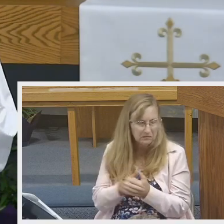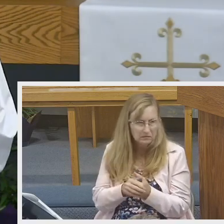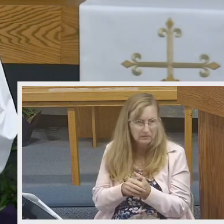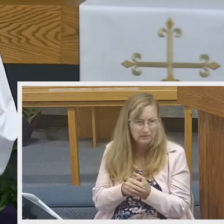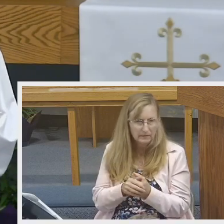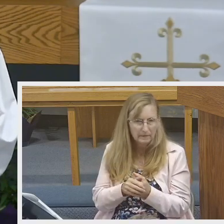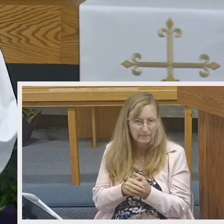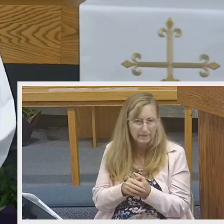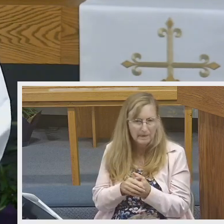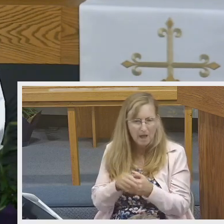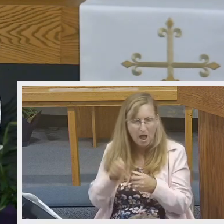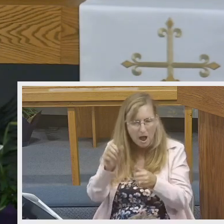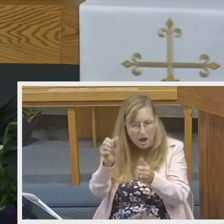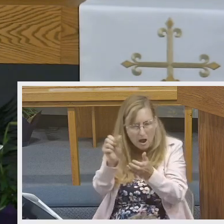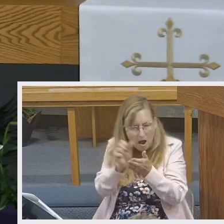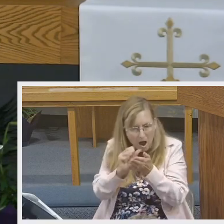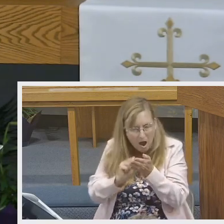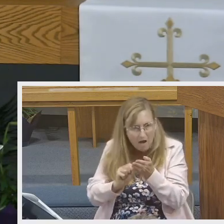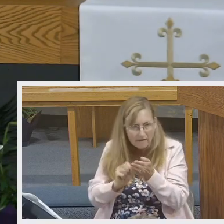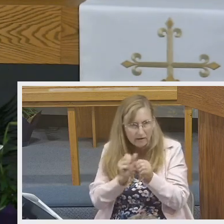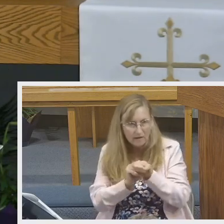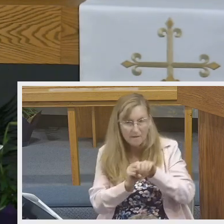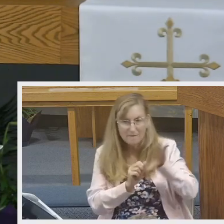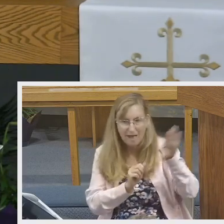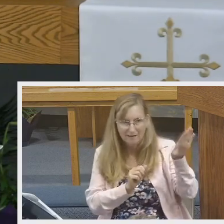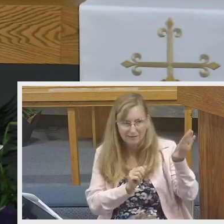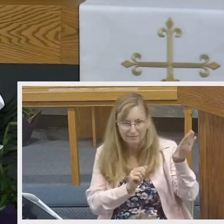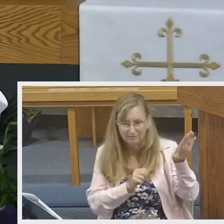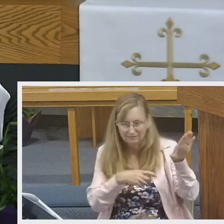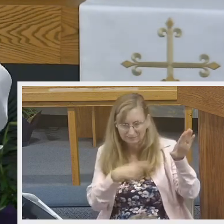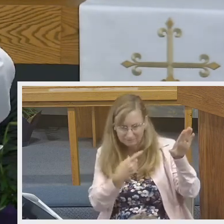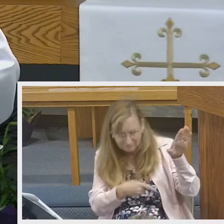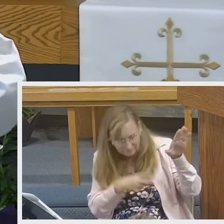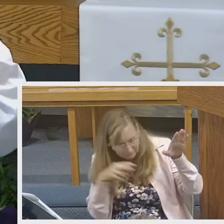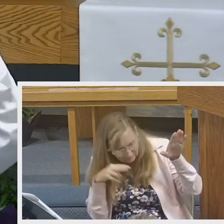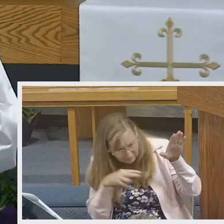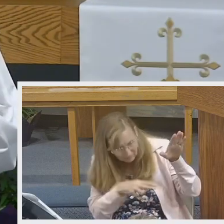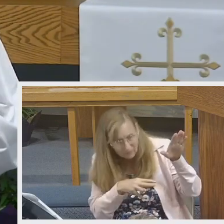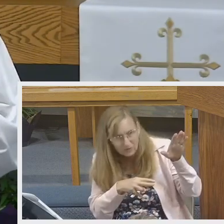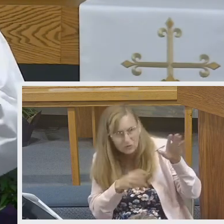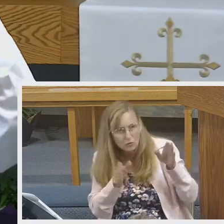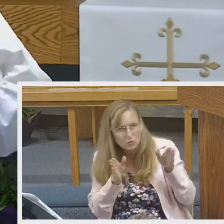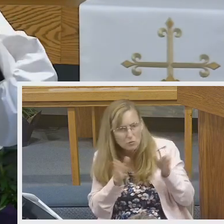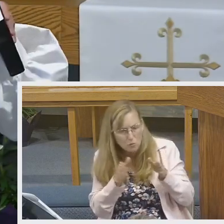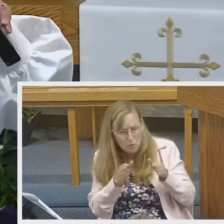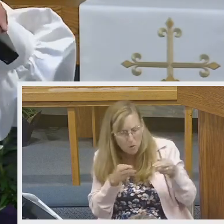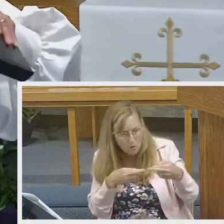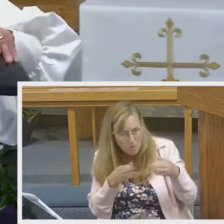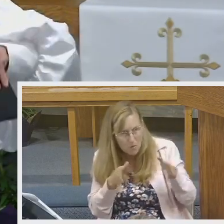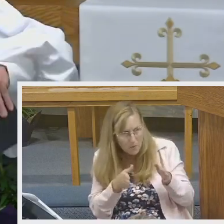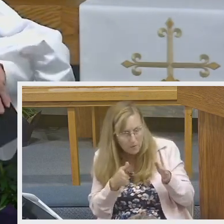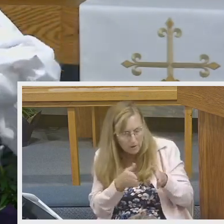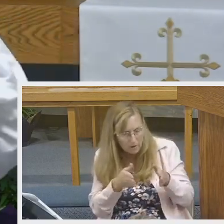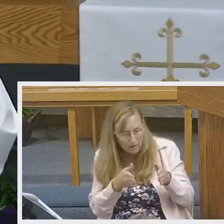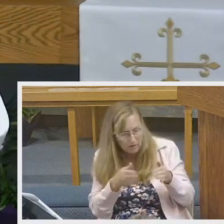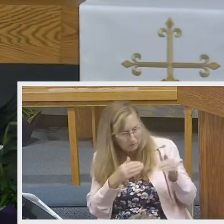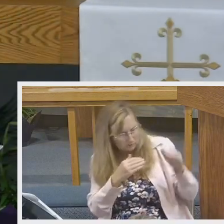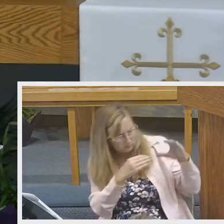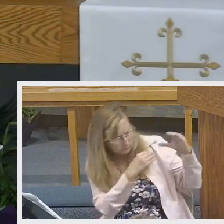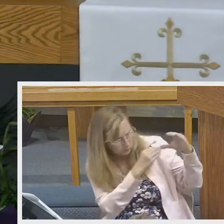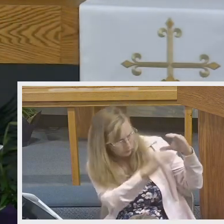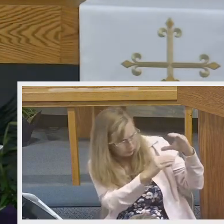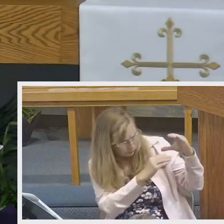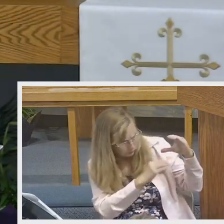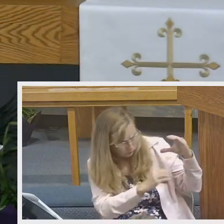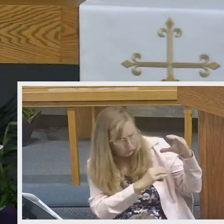It's carved into the side of a mountain. And when you look in there, there's a small room, and on the side are shelves where the bodies